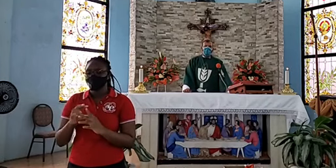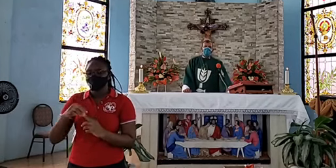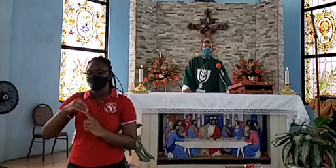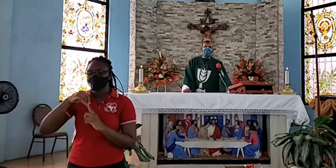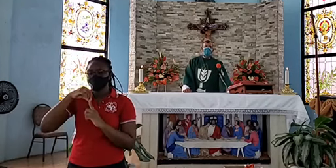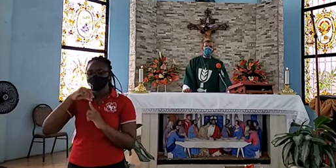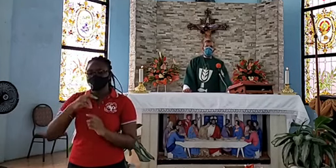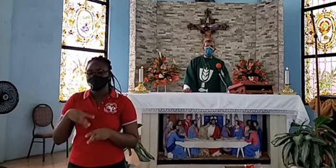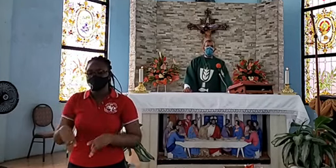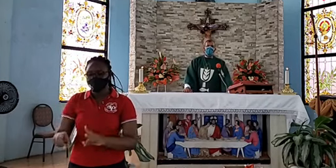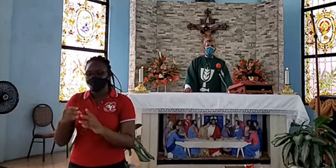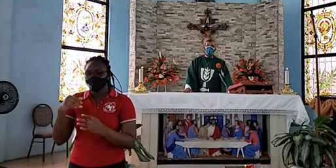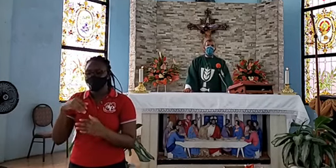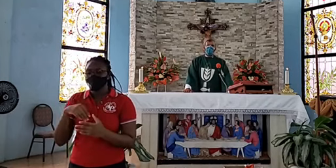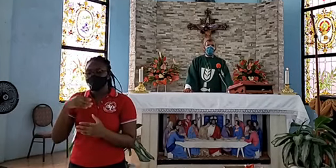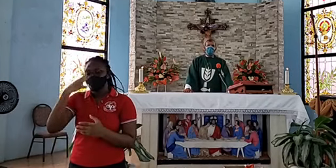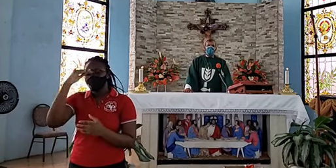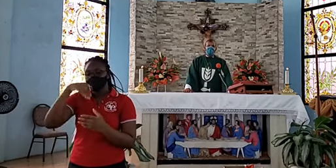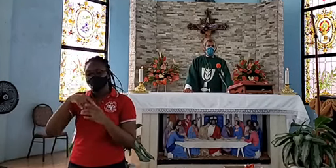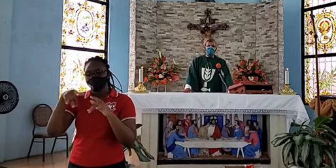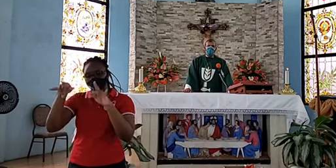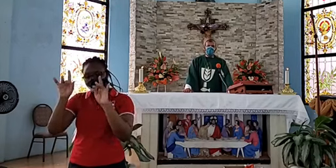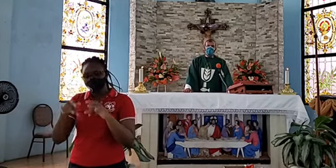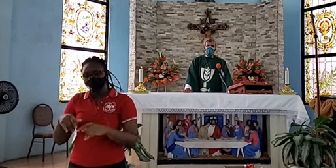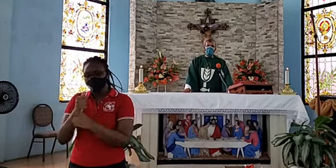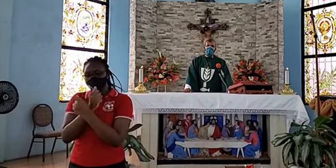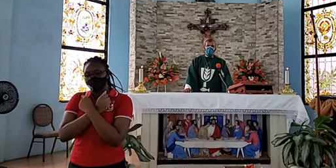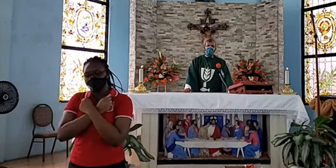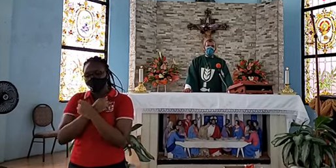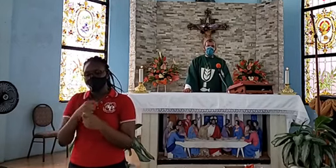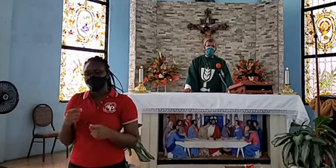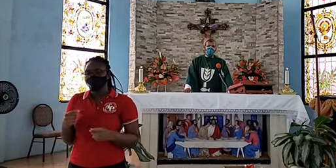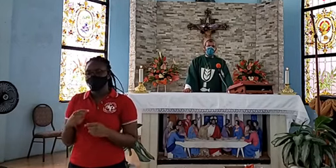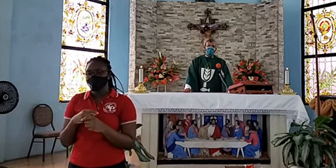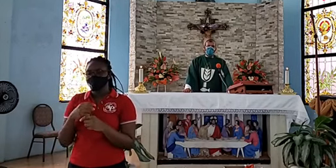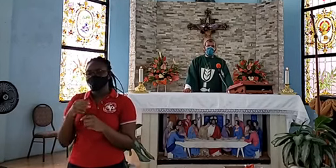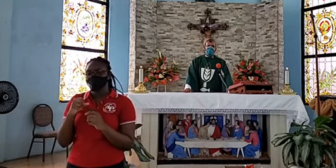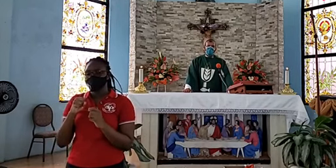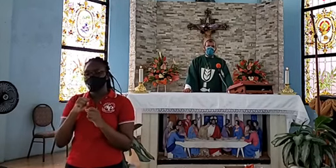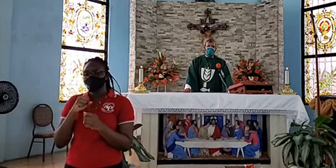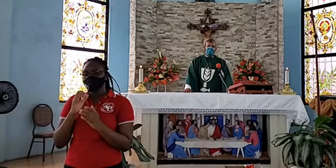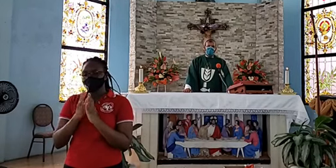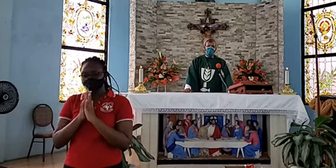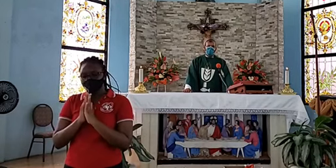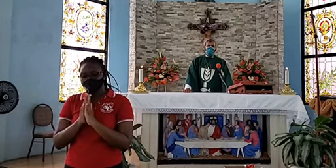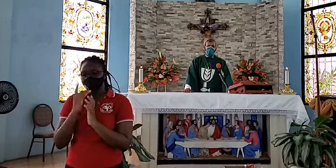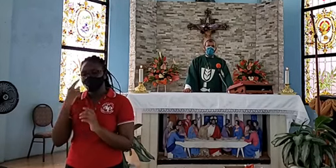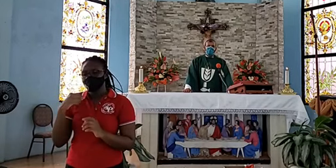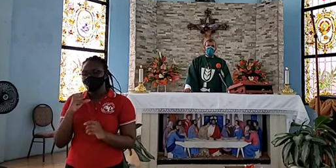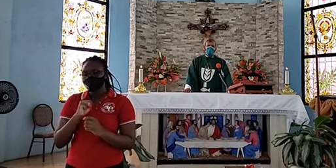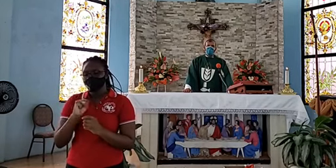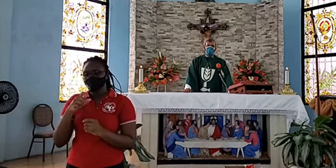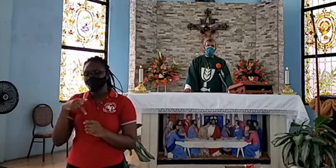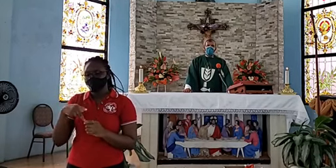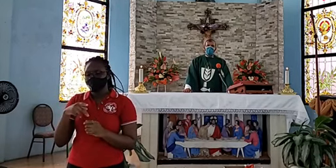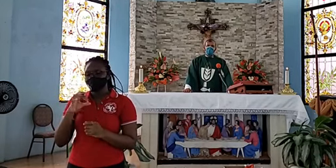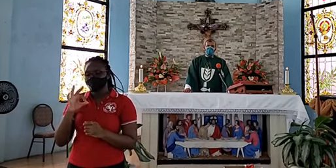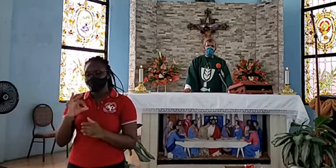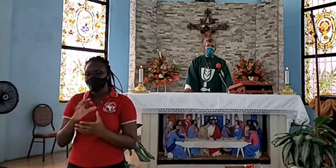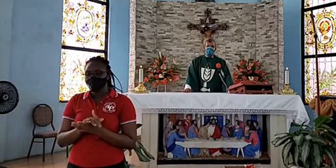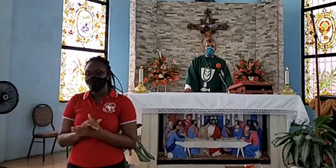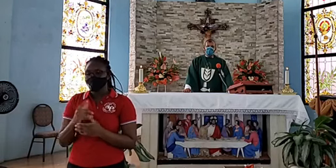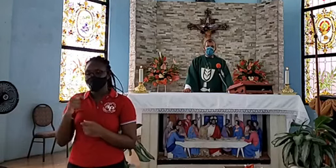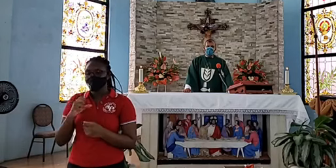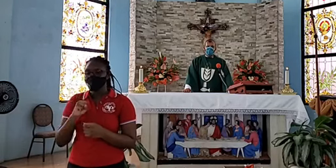that God is merciful now with the intercession of Saint Pier Francetti, that the